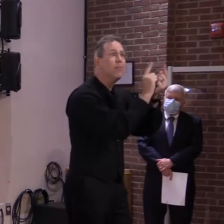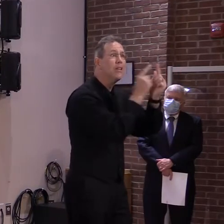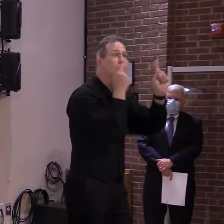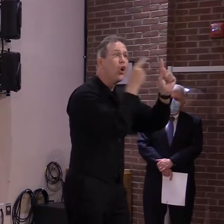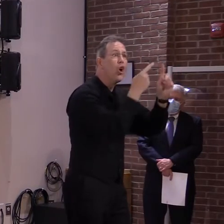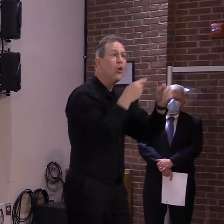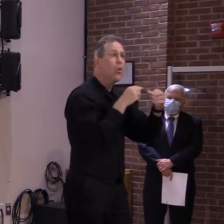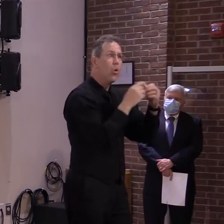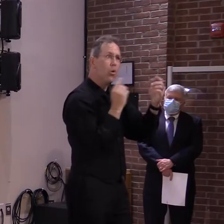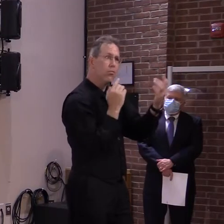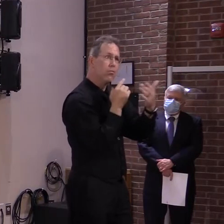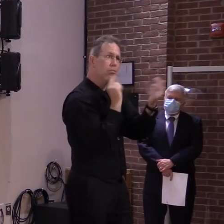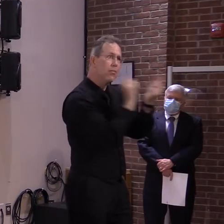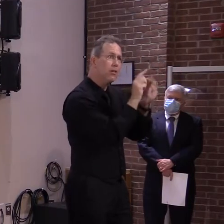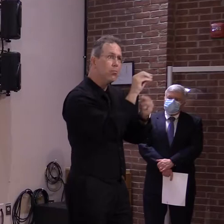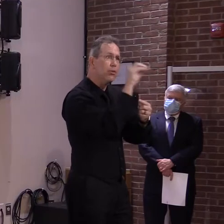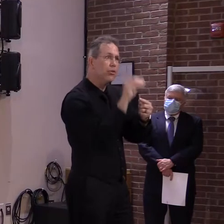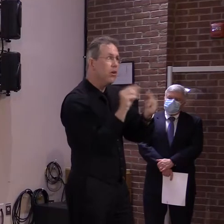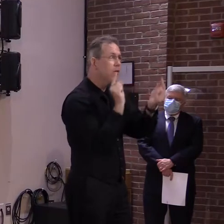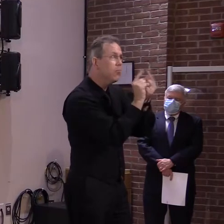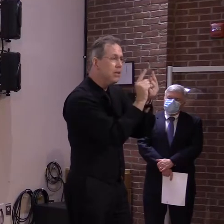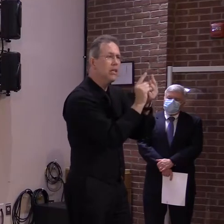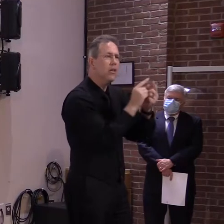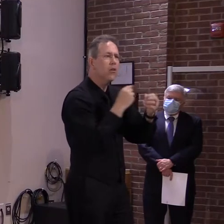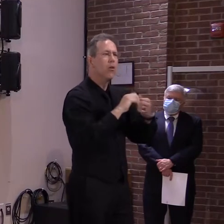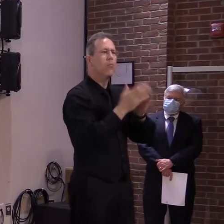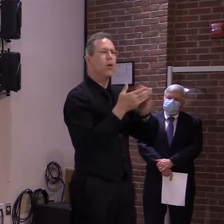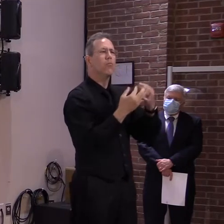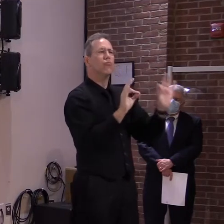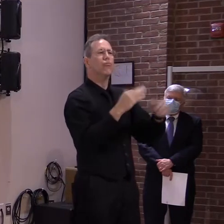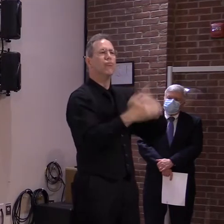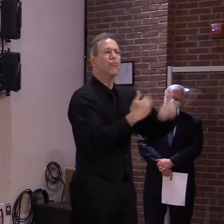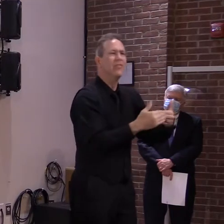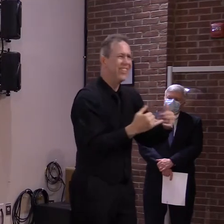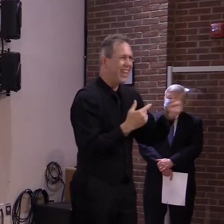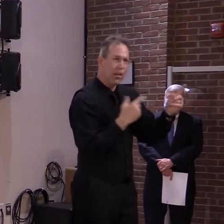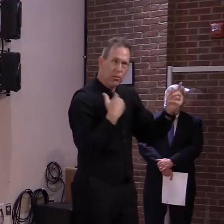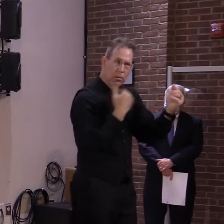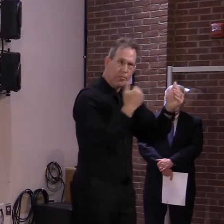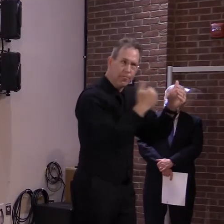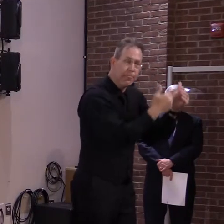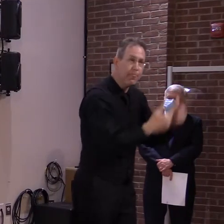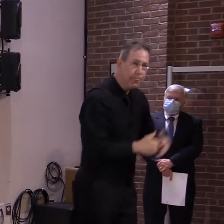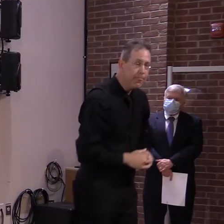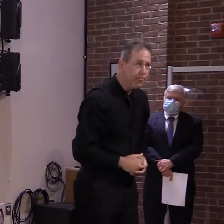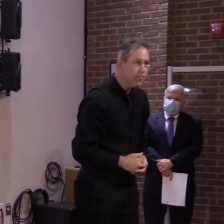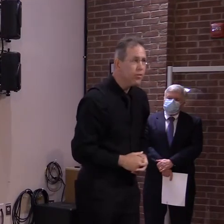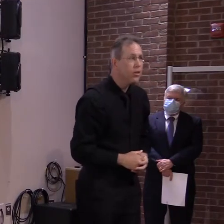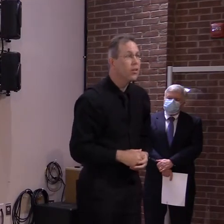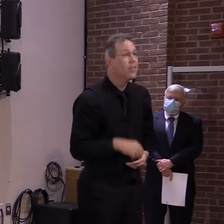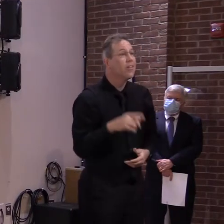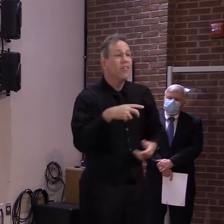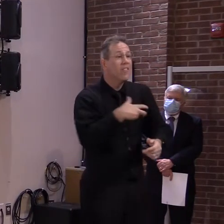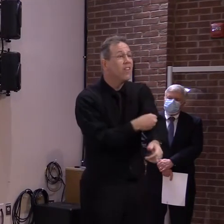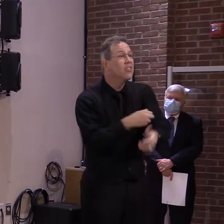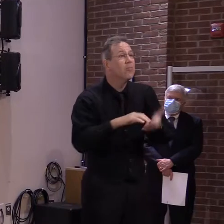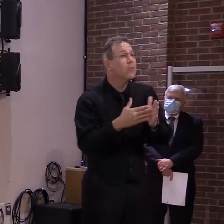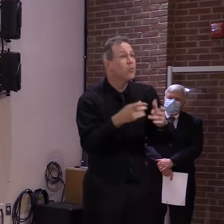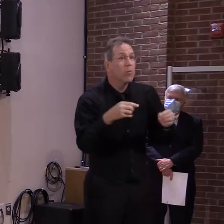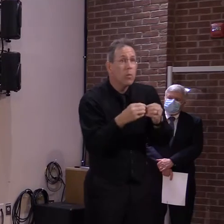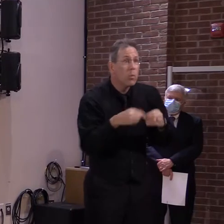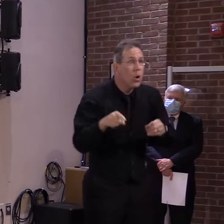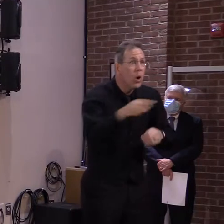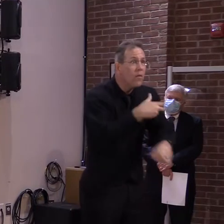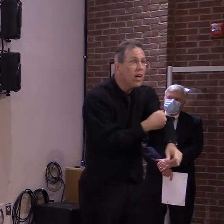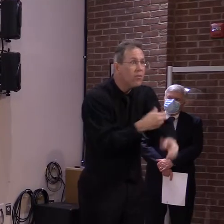can continue moving forward. Vaccinations mean no more masks, larger gatherings,